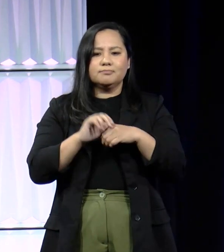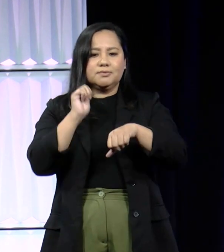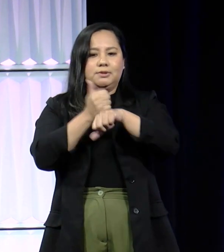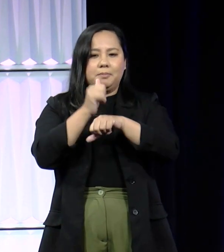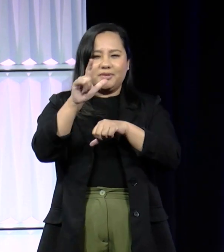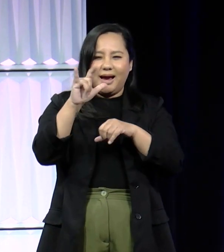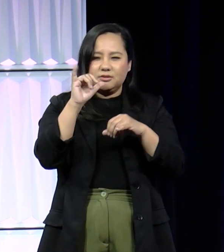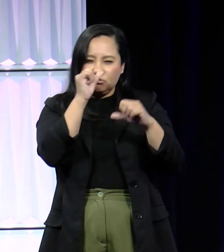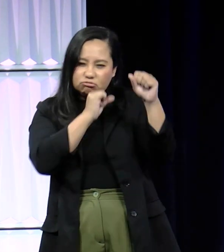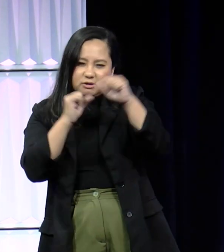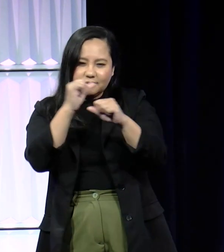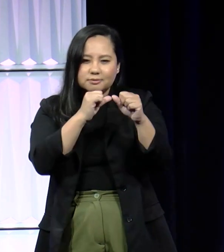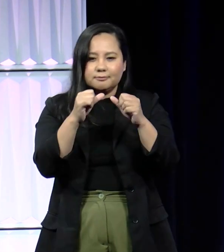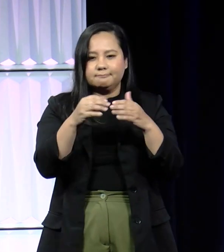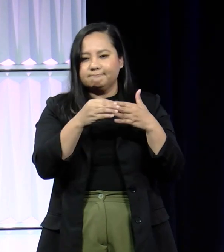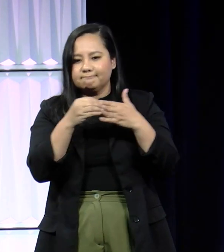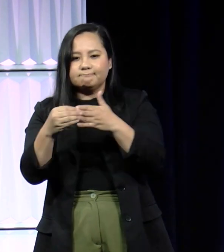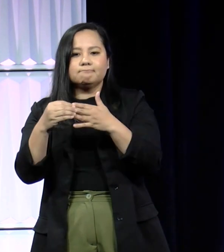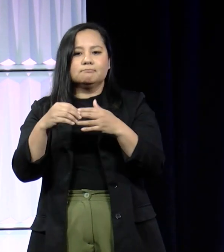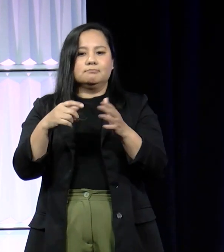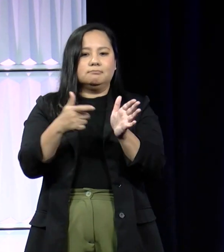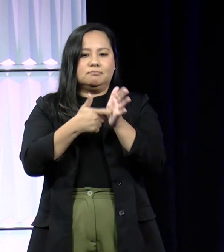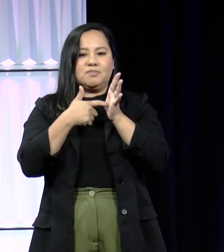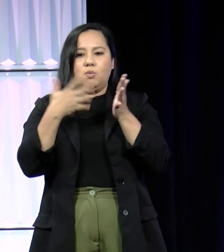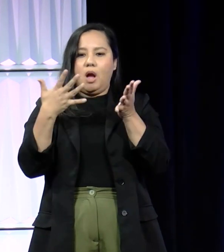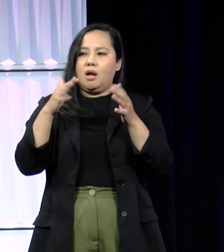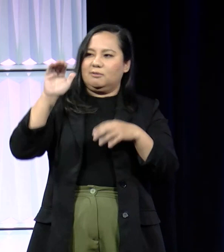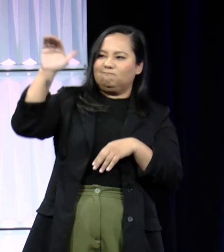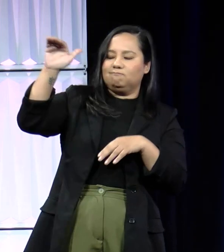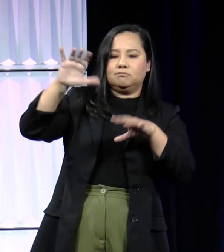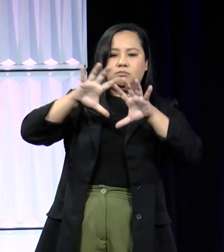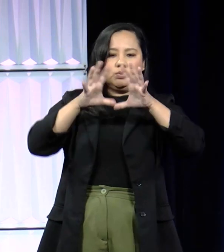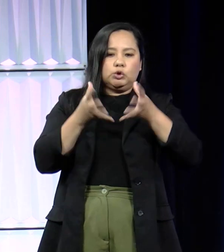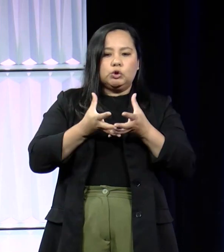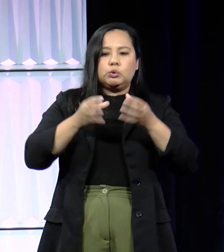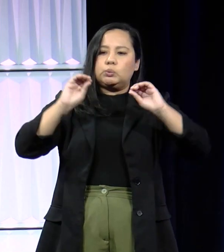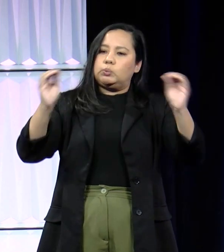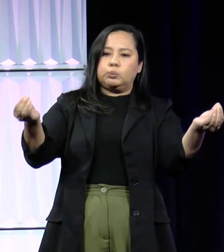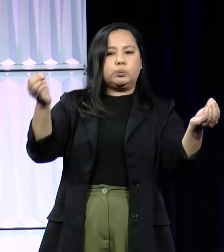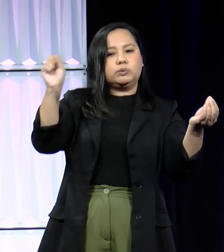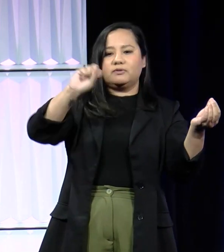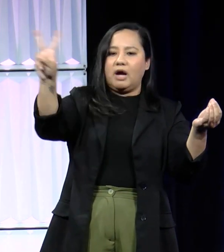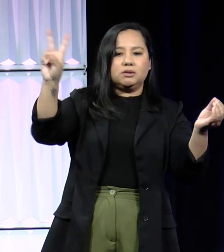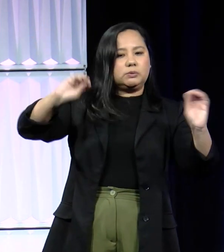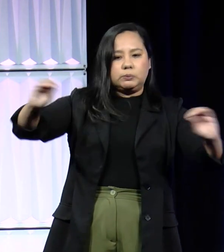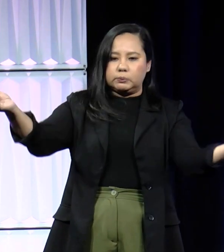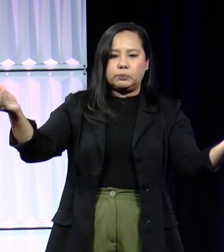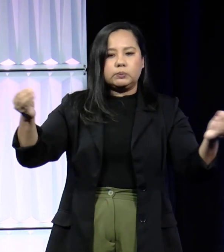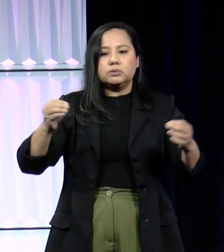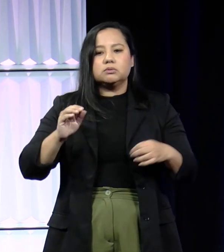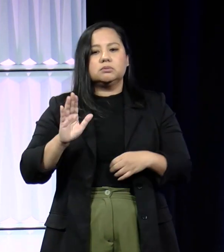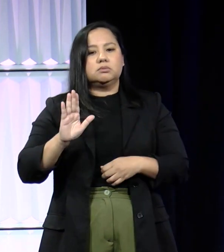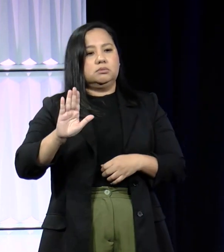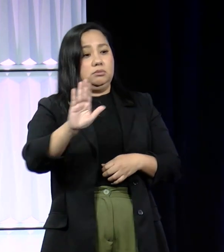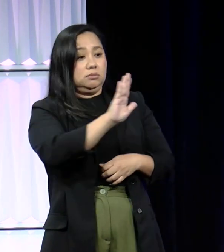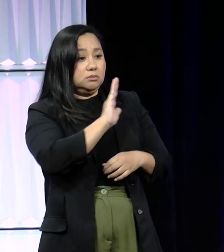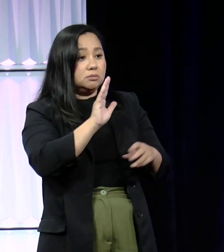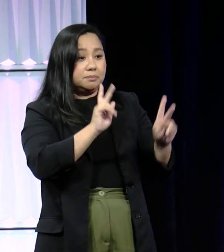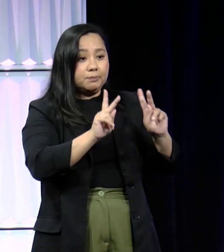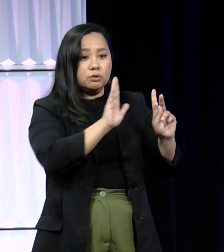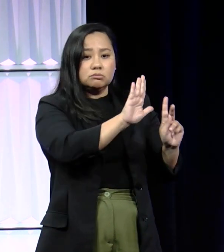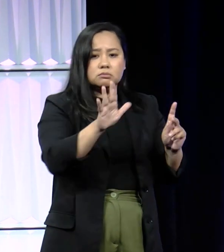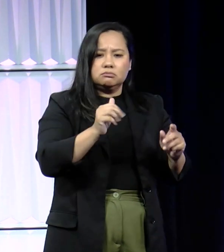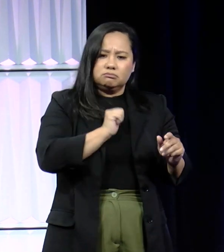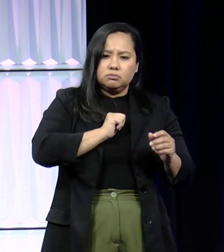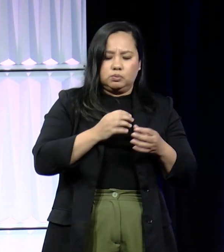a world free from sexual violence, where the dignity of every person is valued and respected? Join